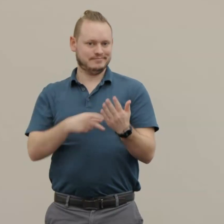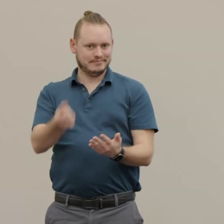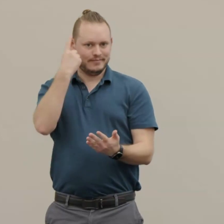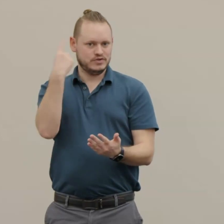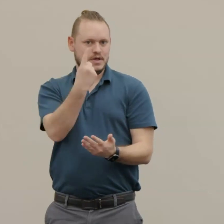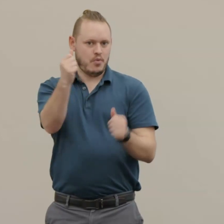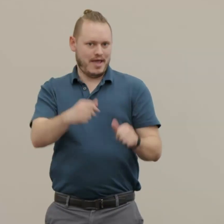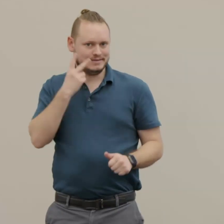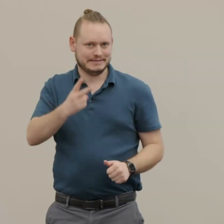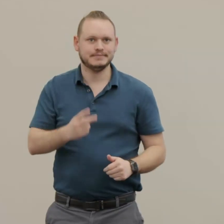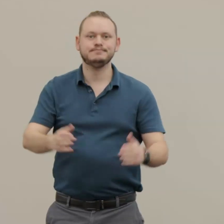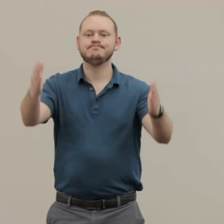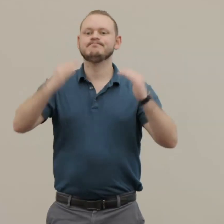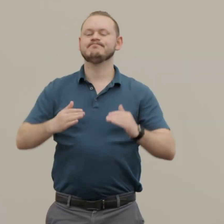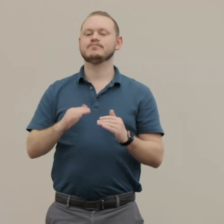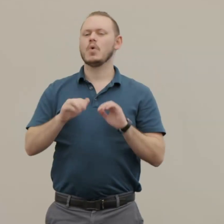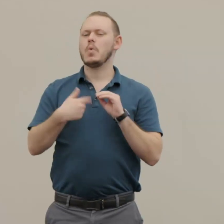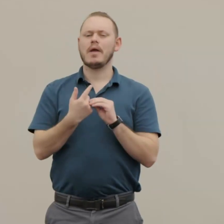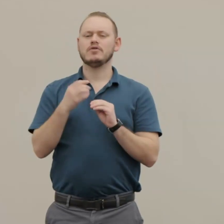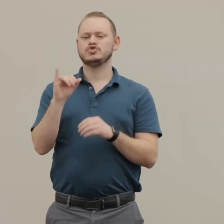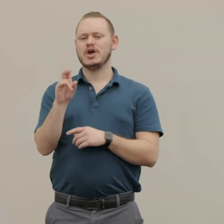What about justification?